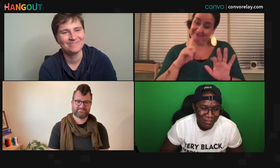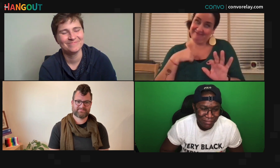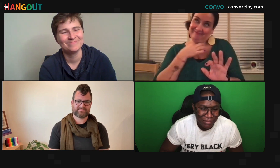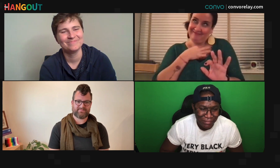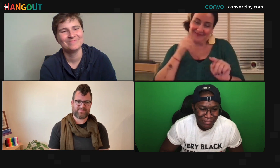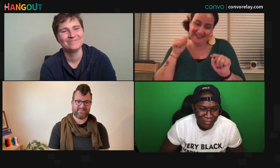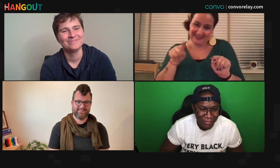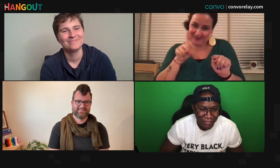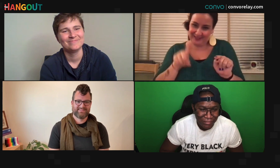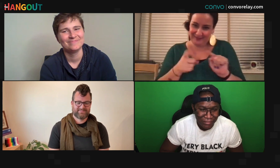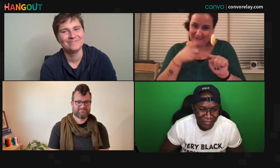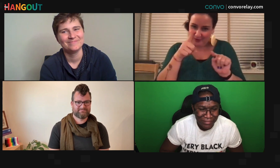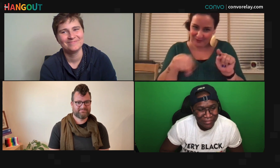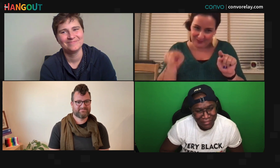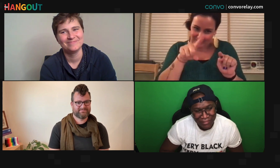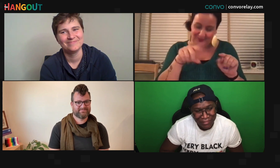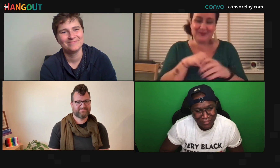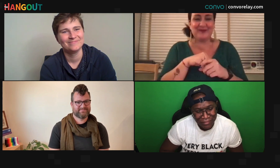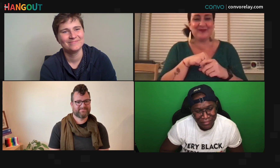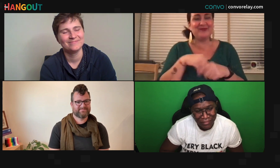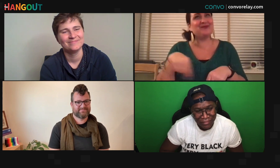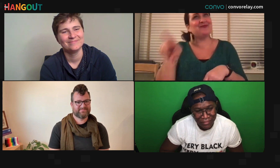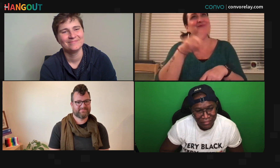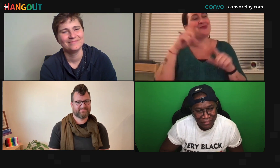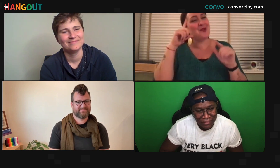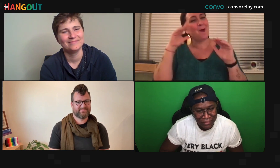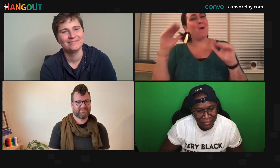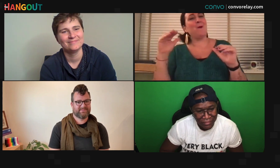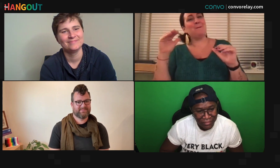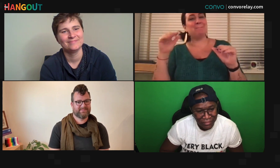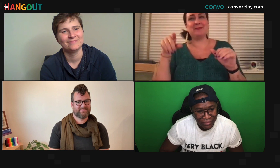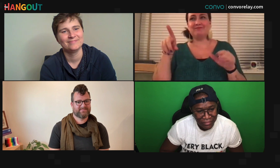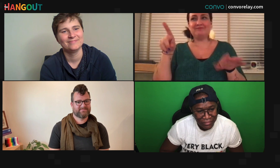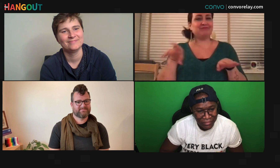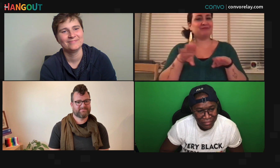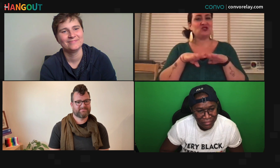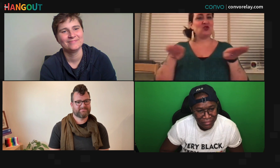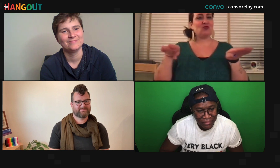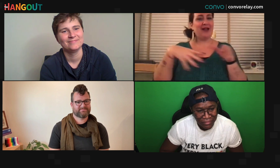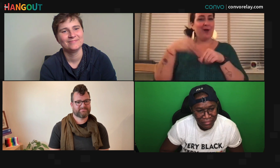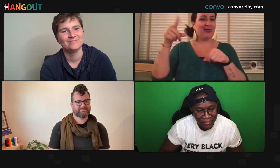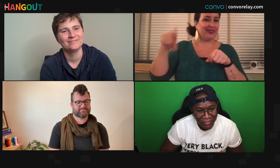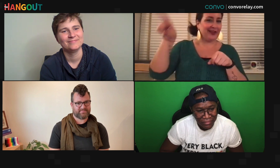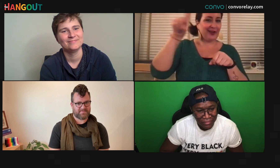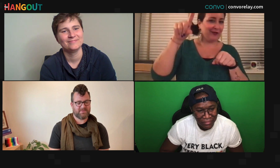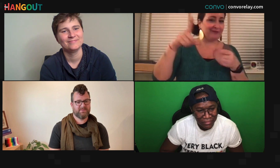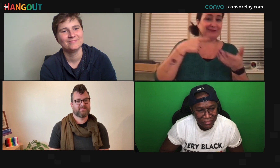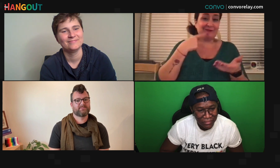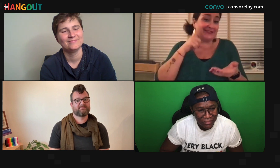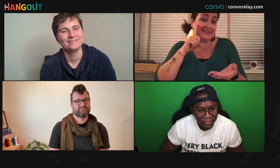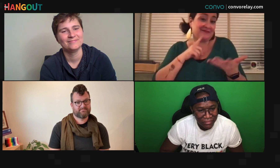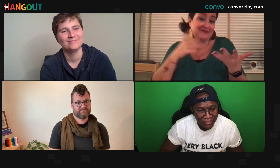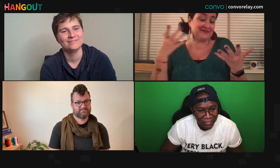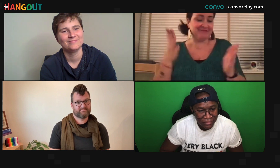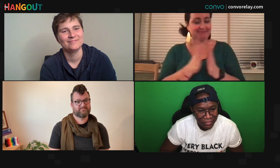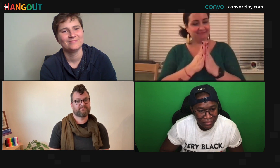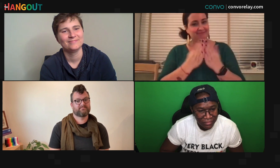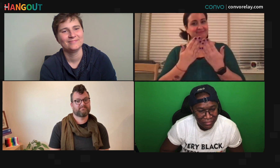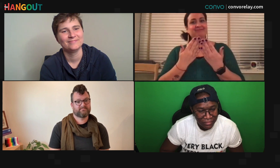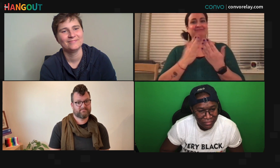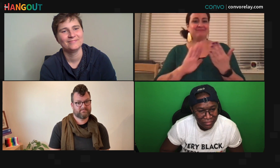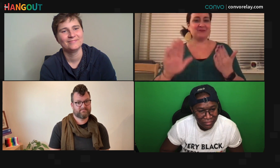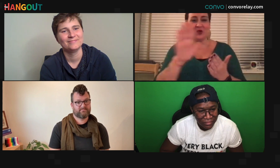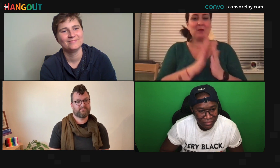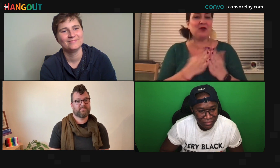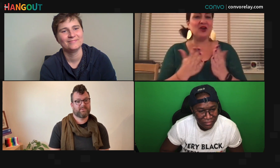want you to all answer one final question. I'm very curious about getting this question answered from all of you. So do you hope